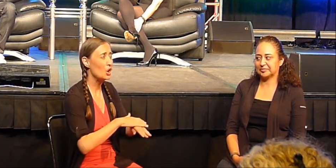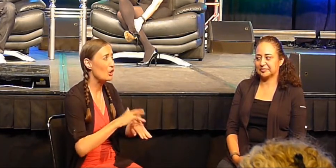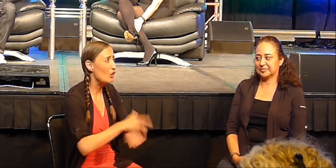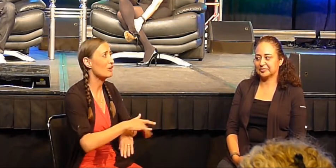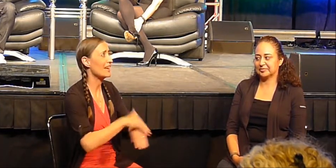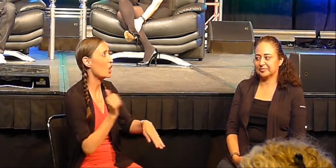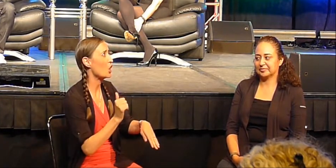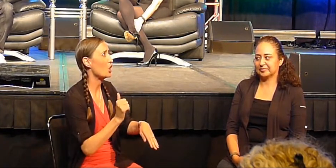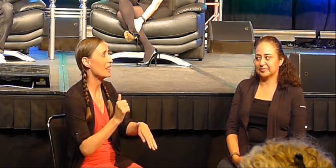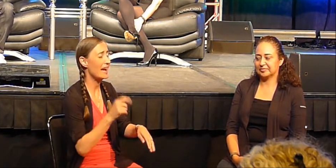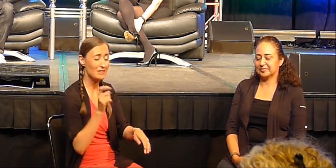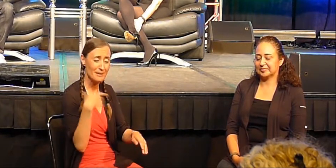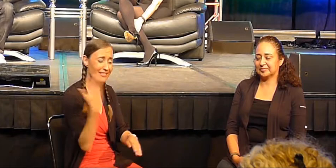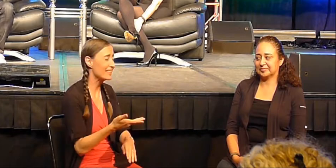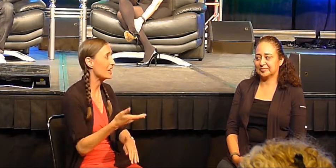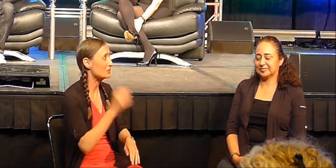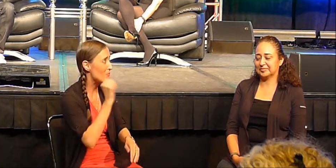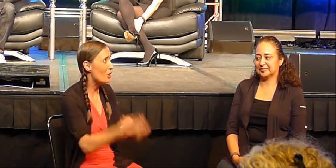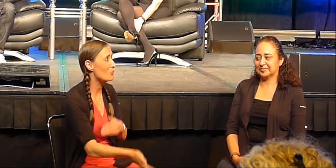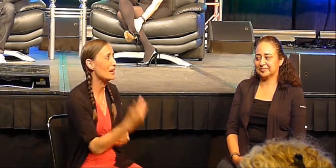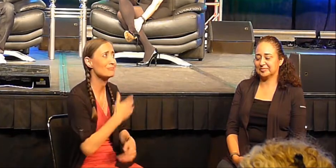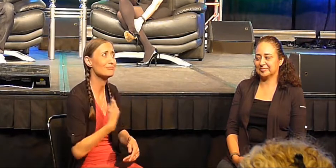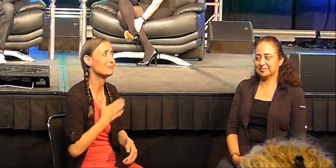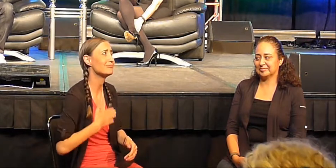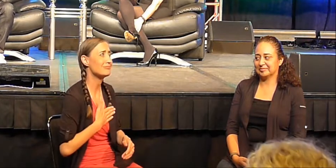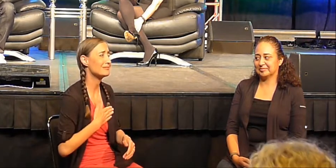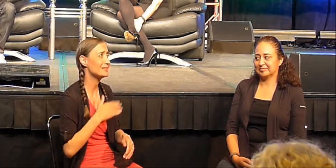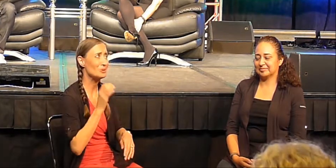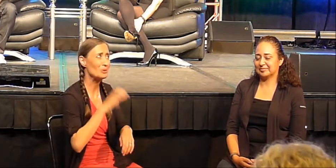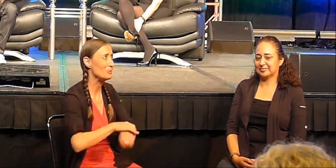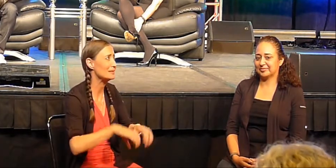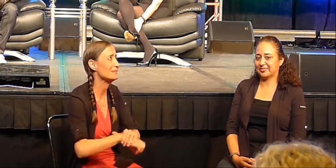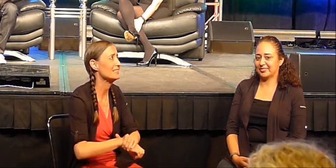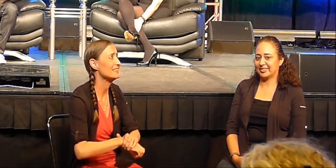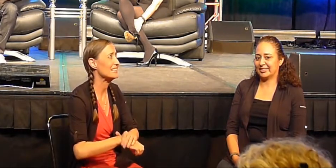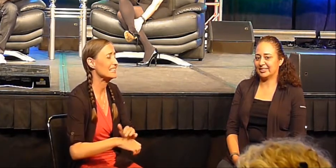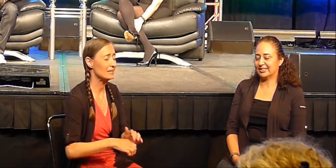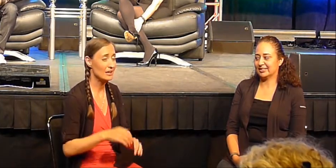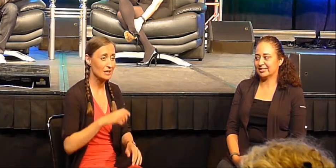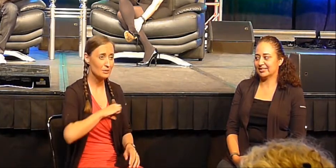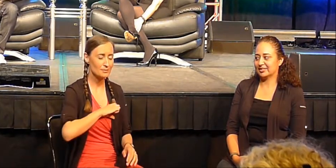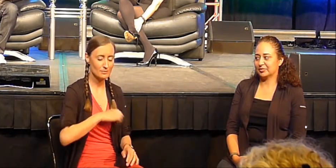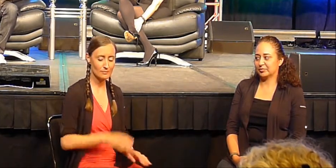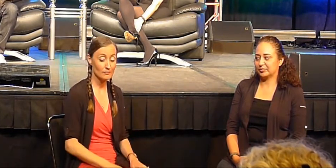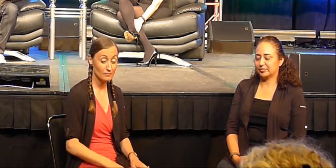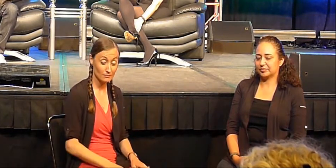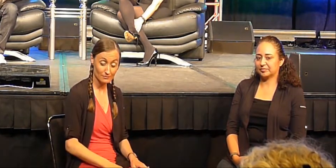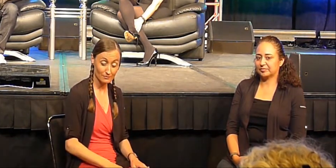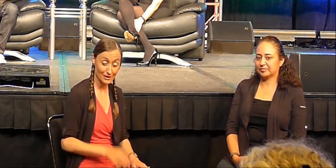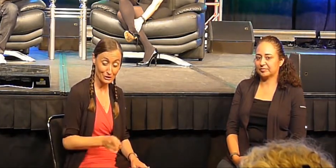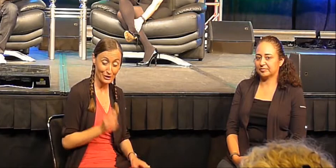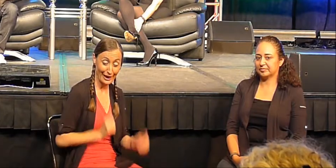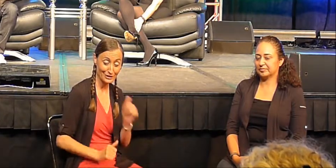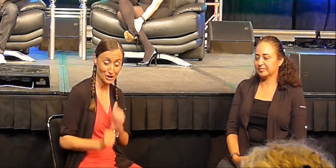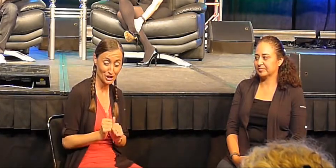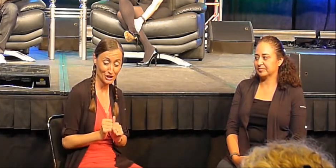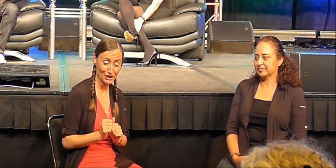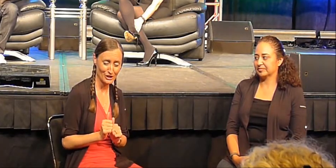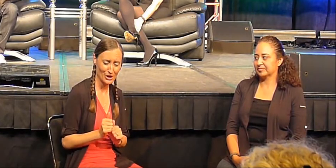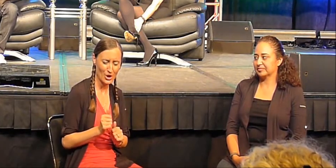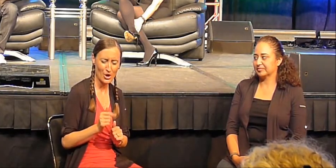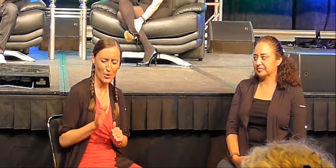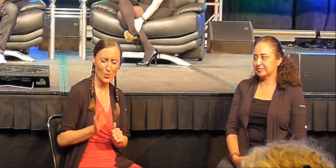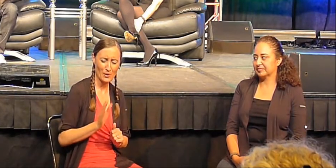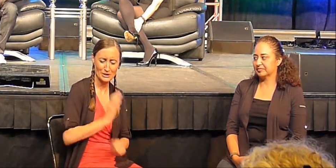in a film, I've got to be on the set tomorrow morning, please don't arrest me. And the policeman said to him, oh yeah, you're an actor, what part